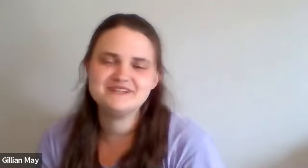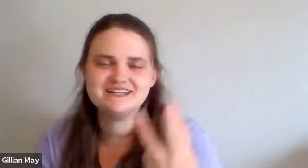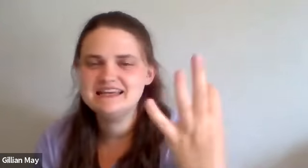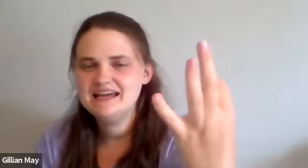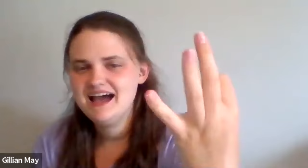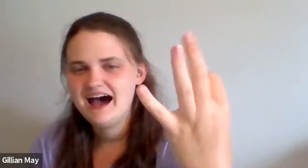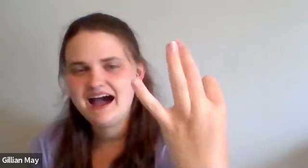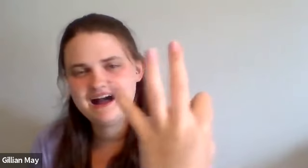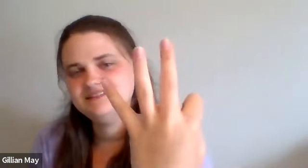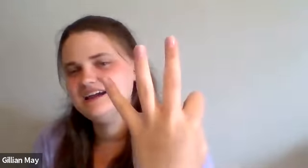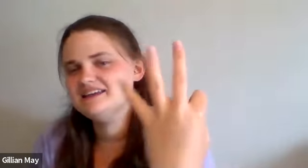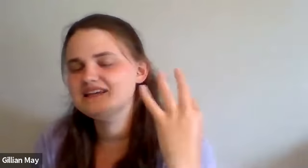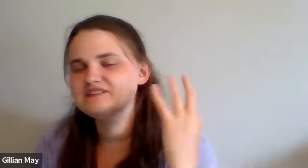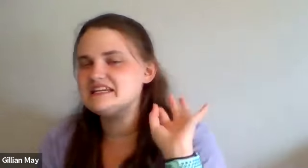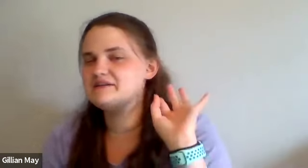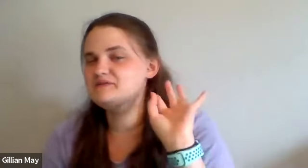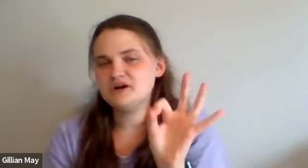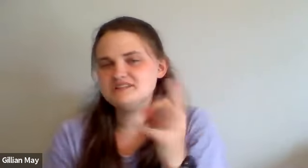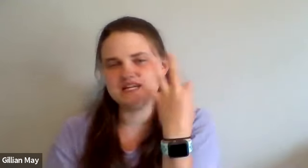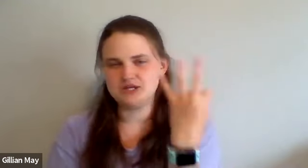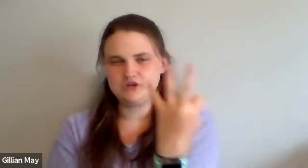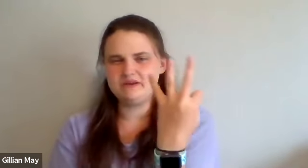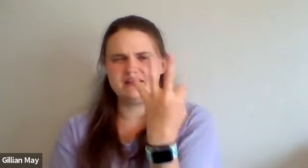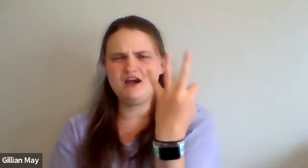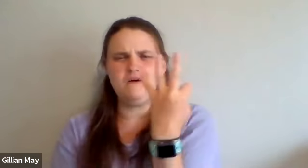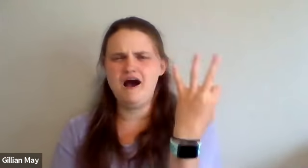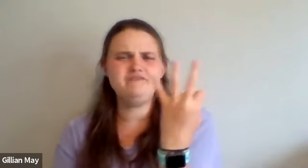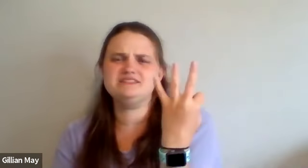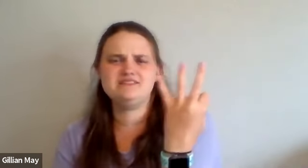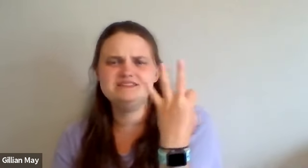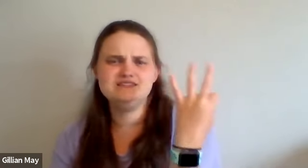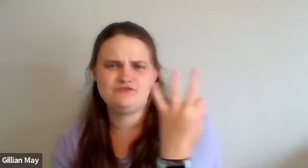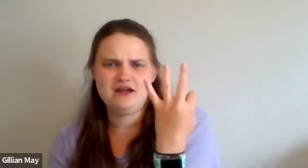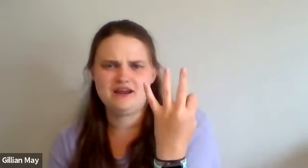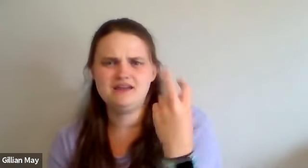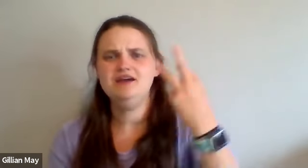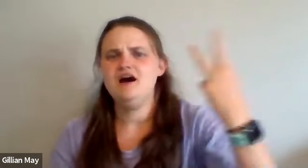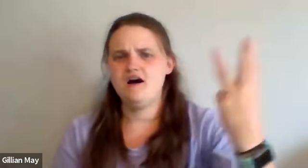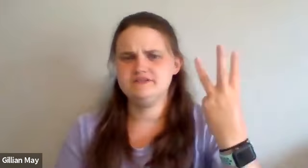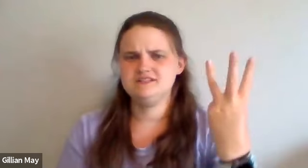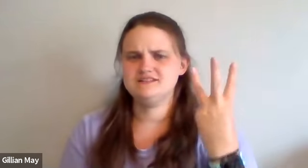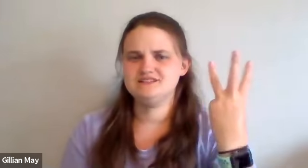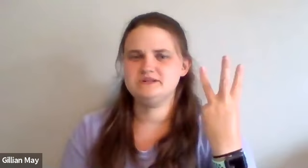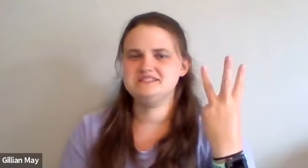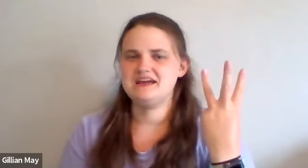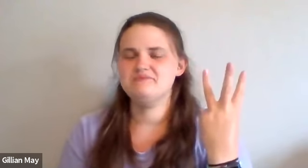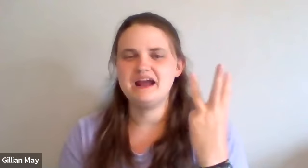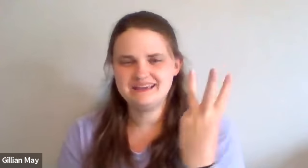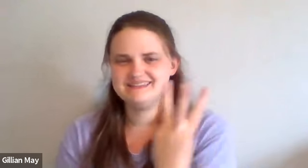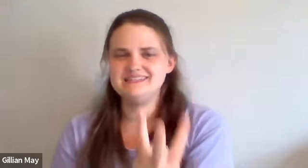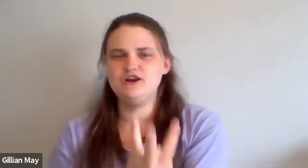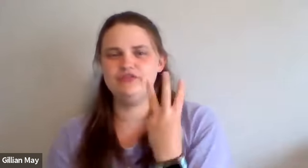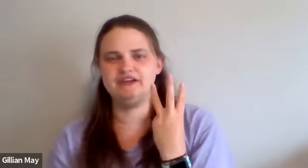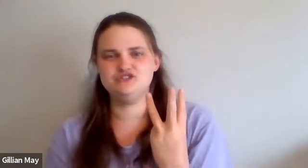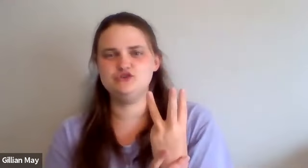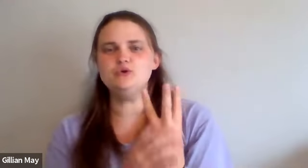because I see in person, you'd be like, oh, obviously this is Friday. Obviously this is Wednesday. But I can see on like Zoom